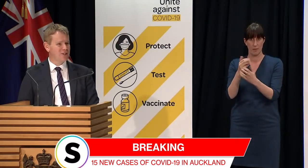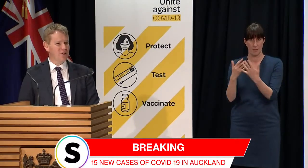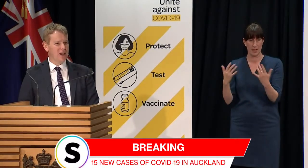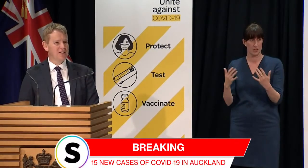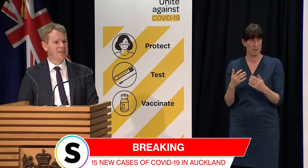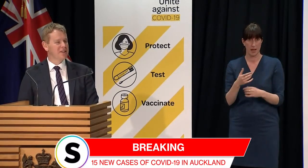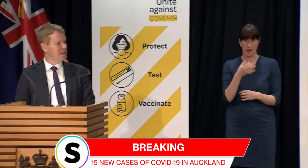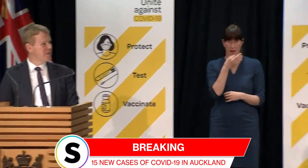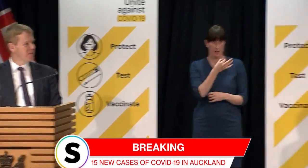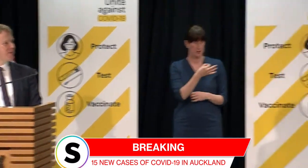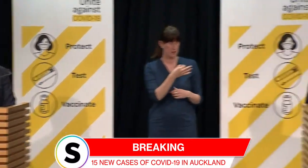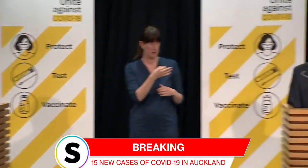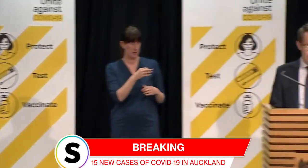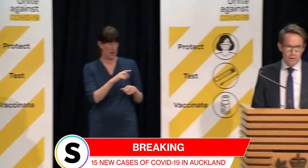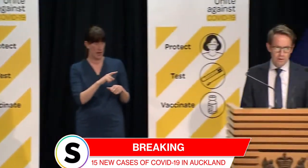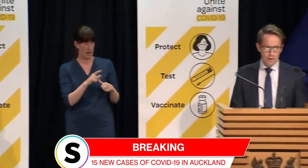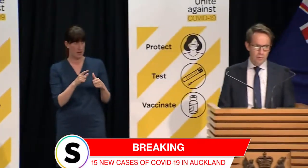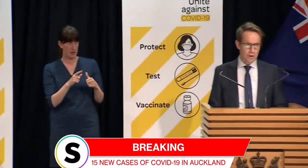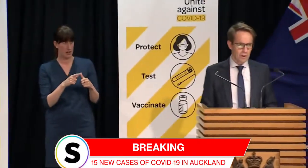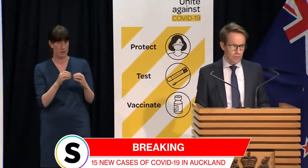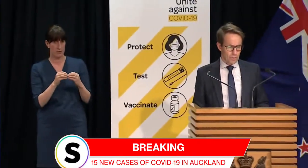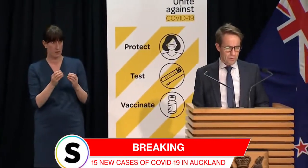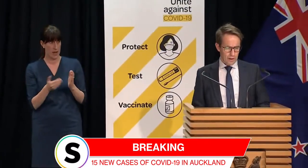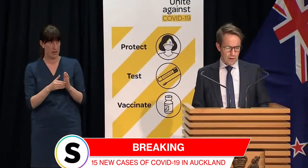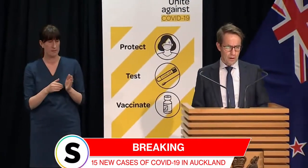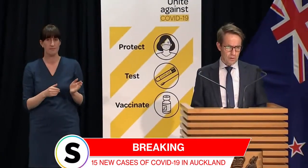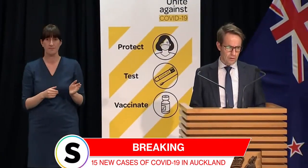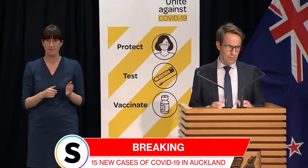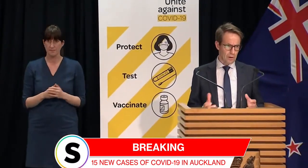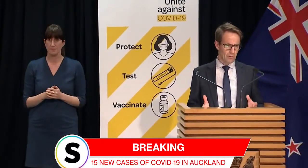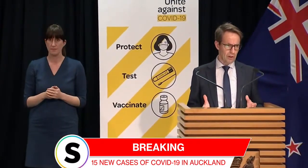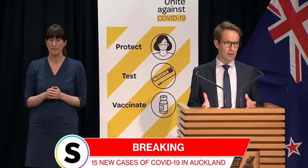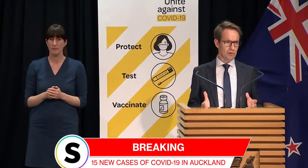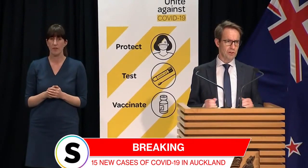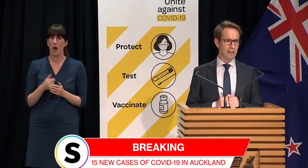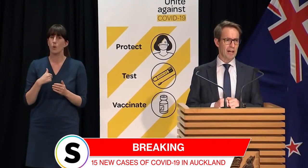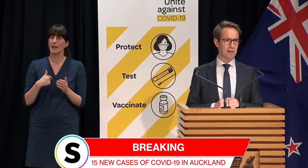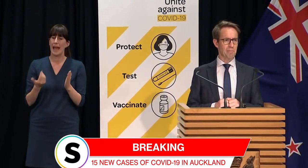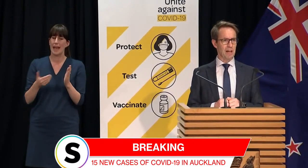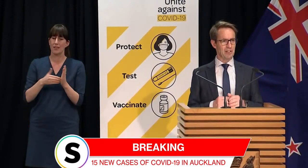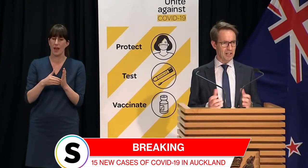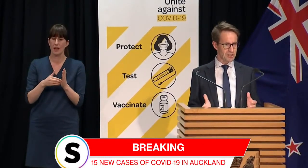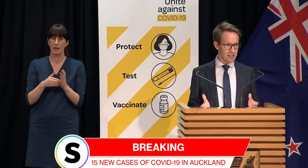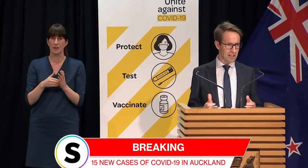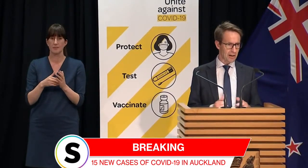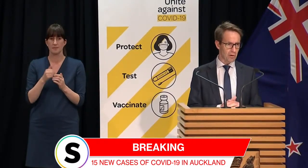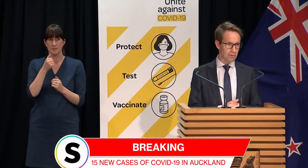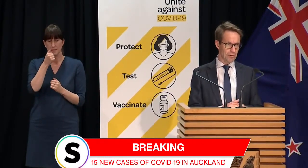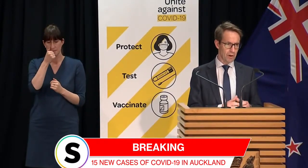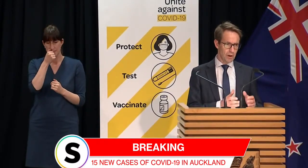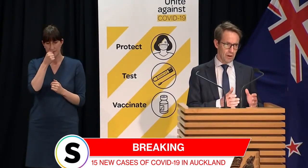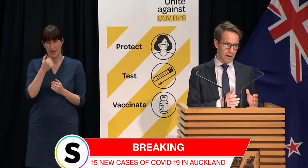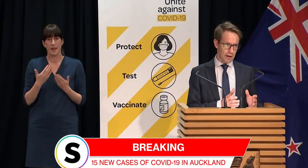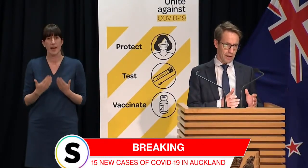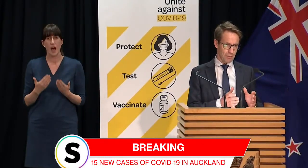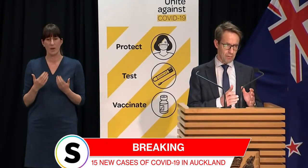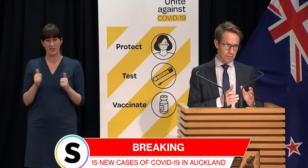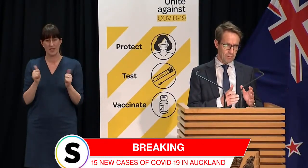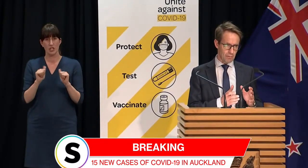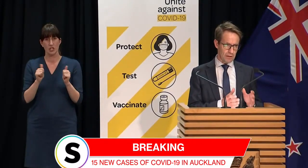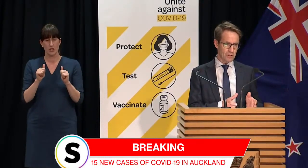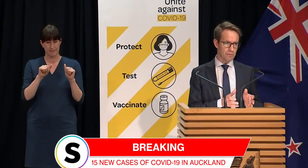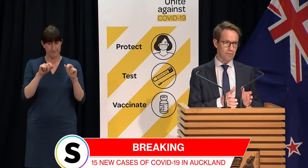wants to add to that. The only thing I would add is we've got some really good analysis now